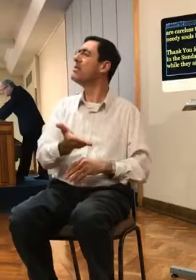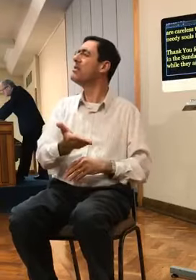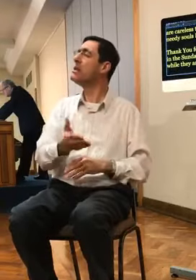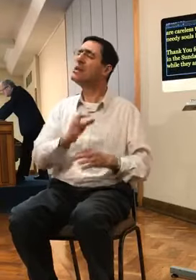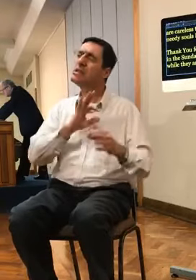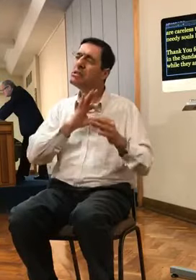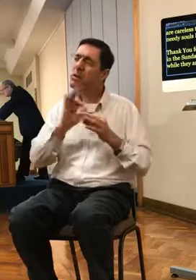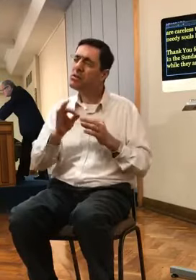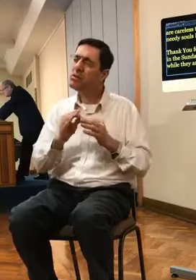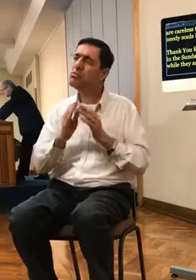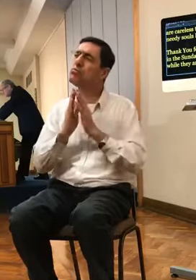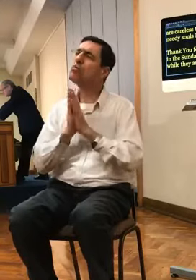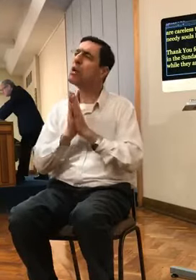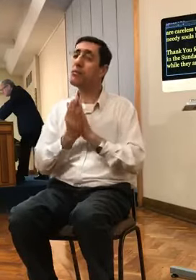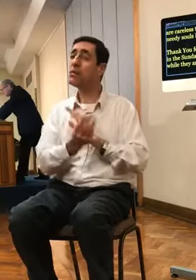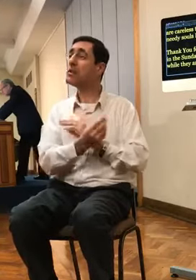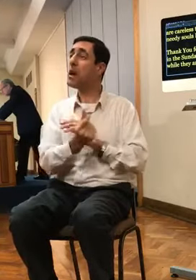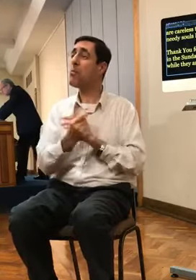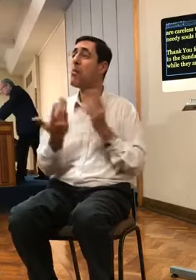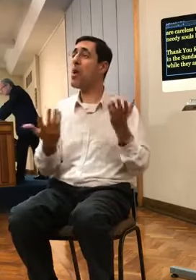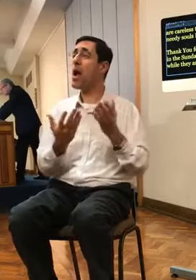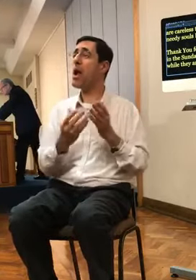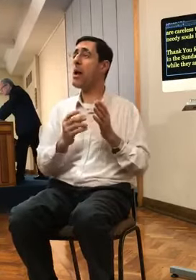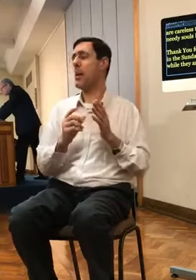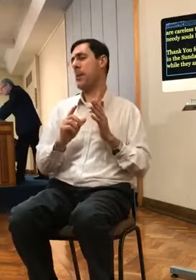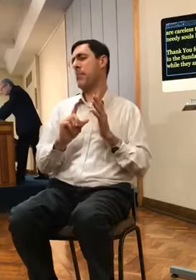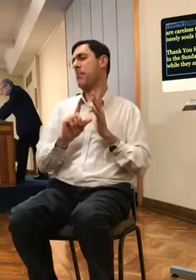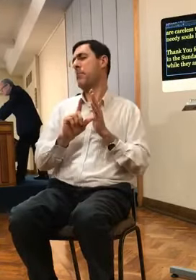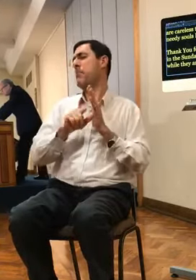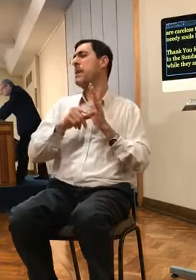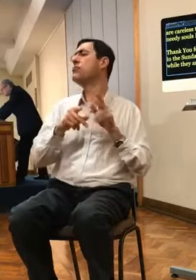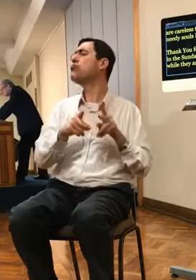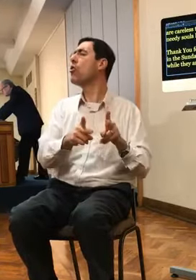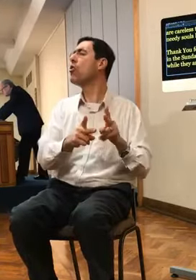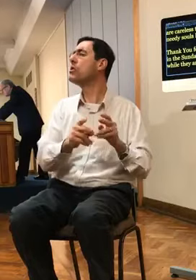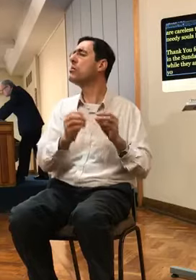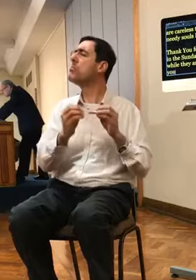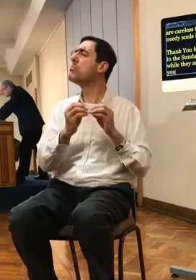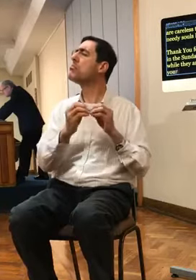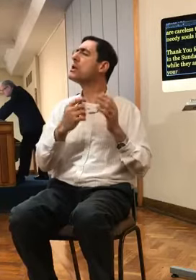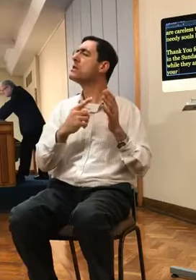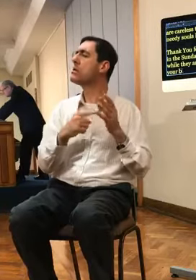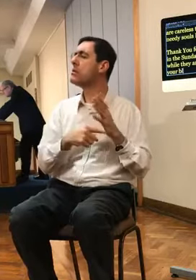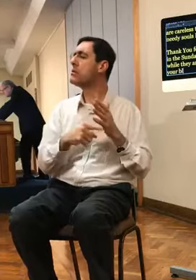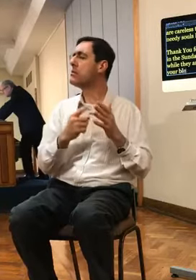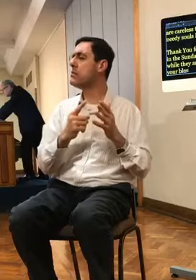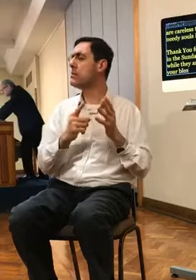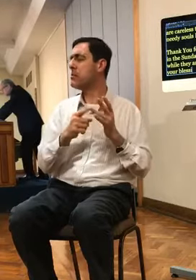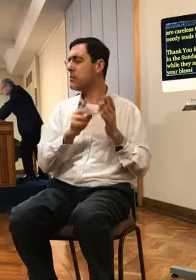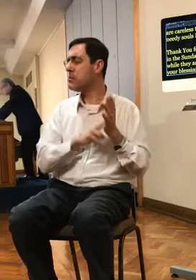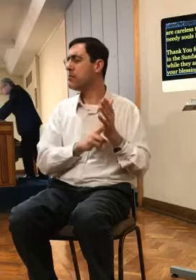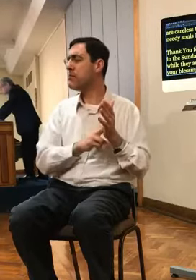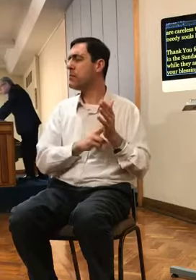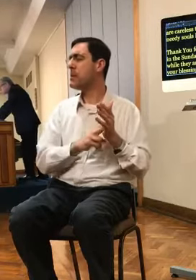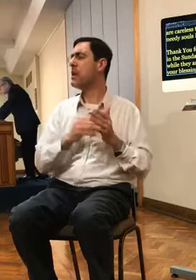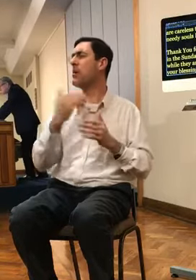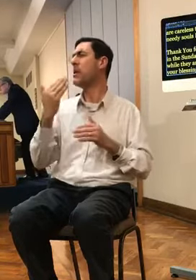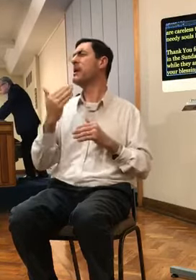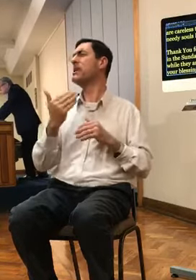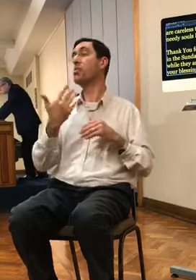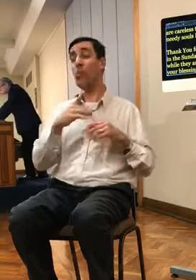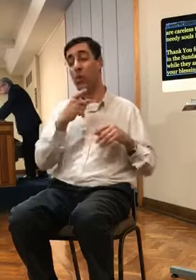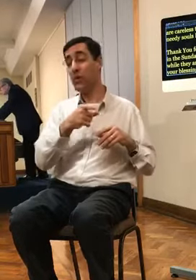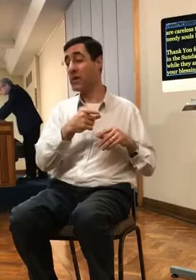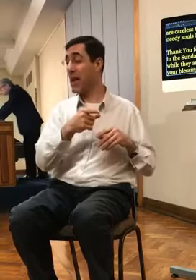and continue to pray, O Lord, for thy blessing on all the visitation, and that thou grant increase in numbers there